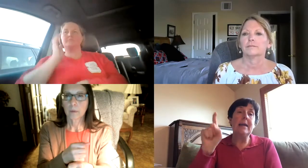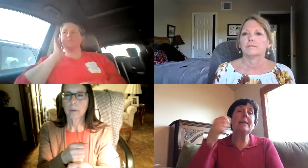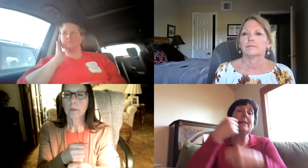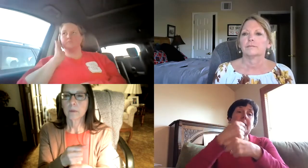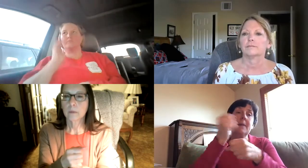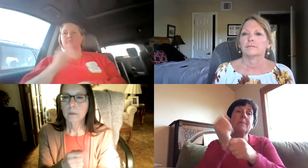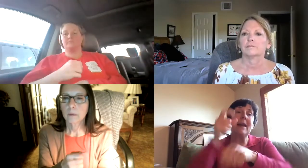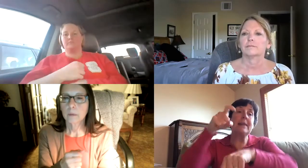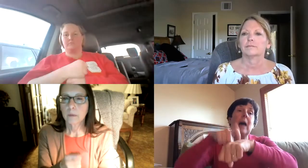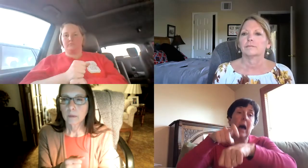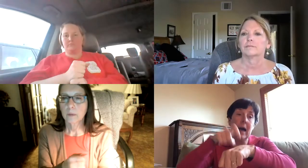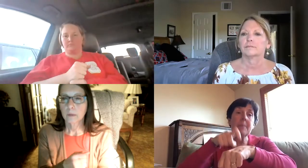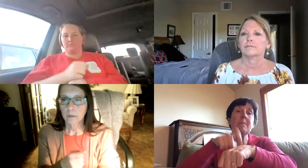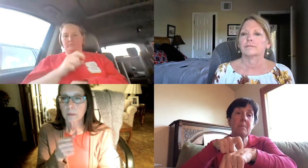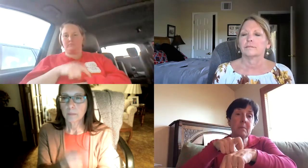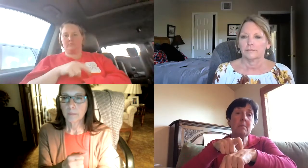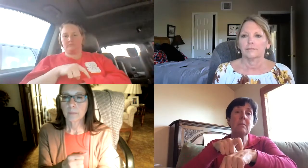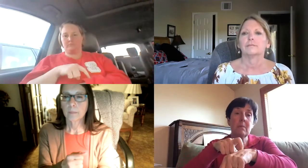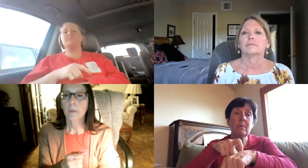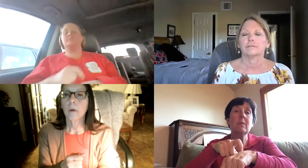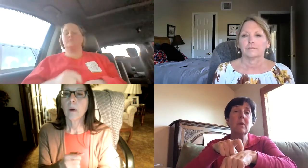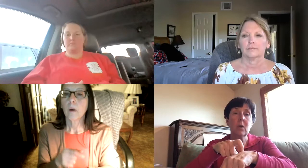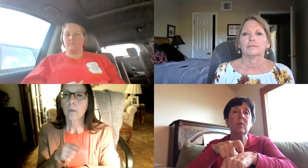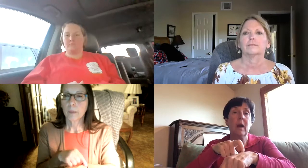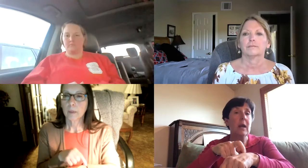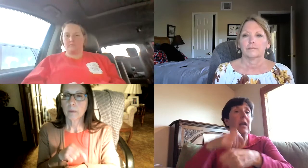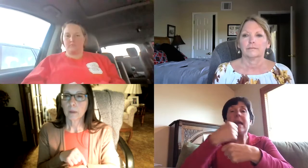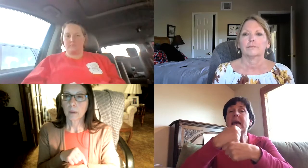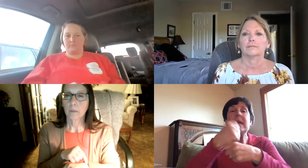I need to make time.